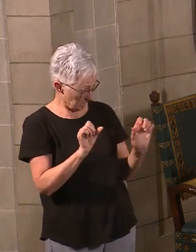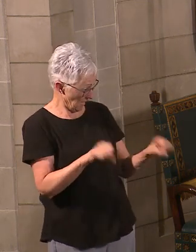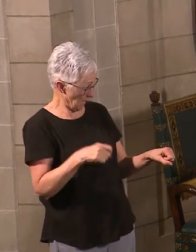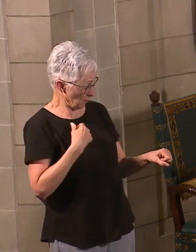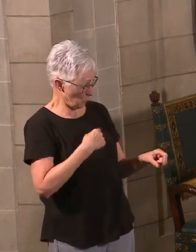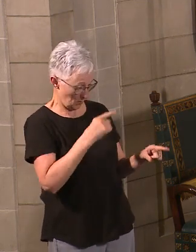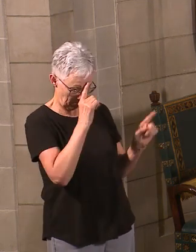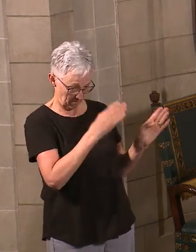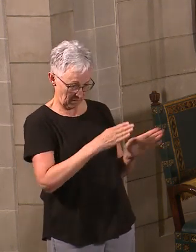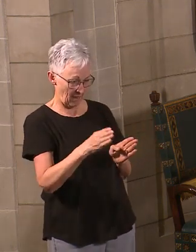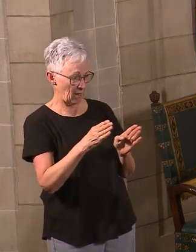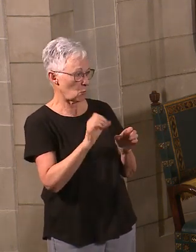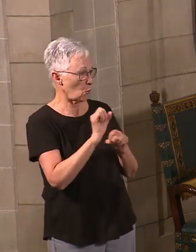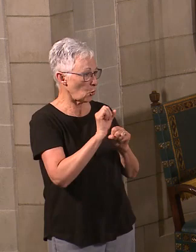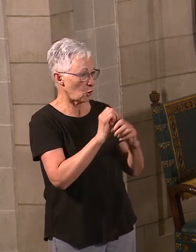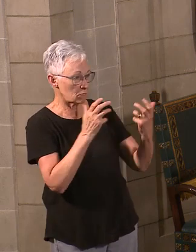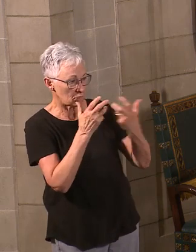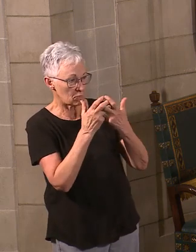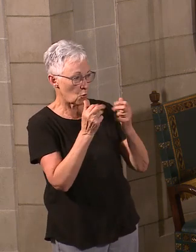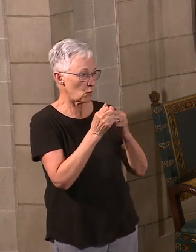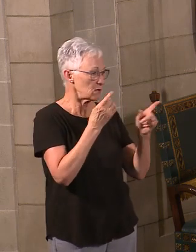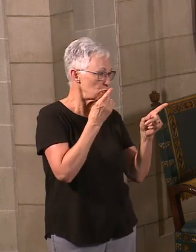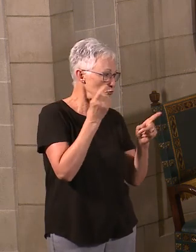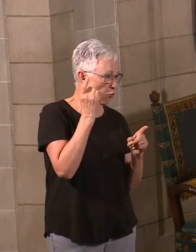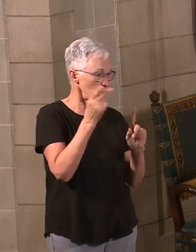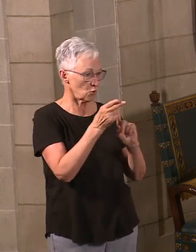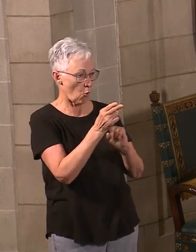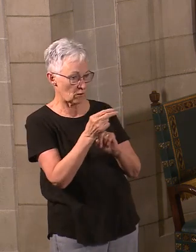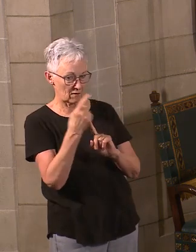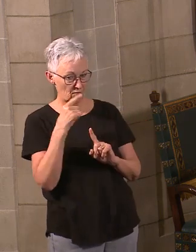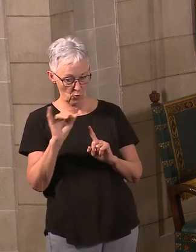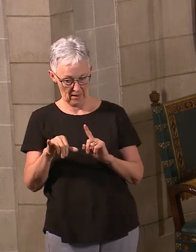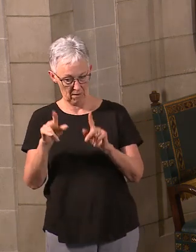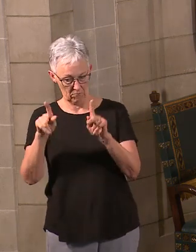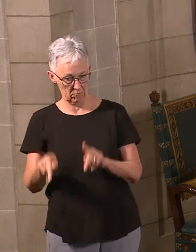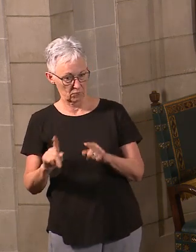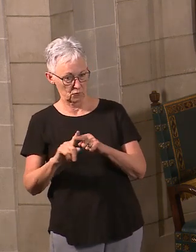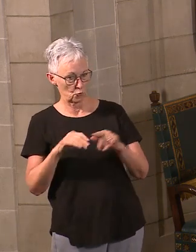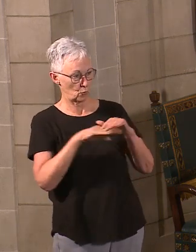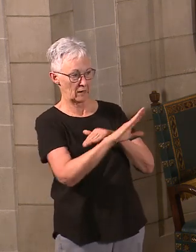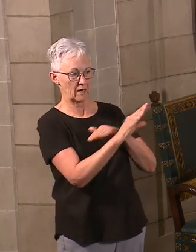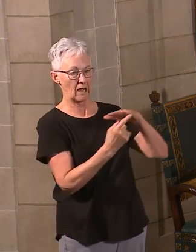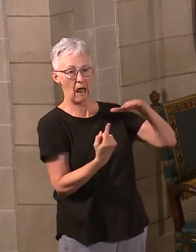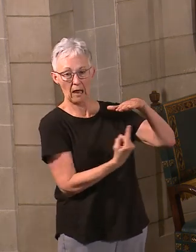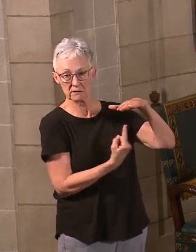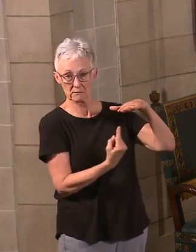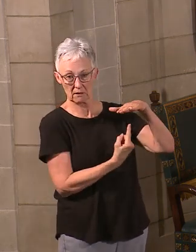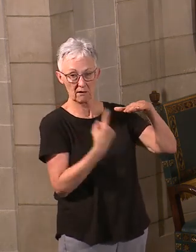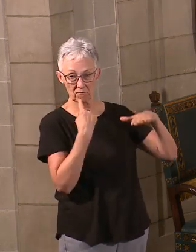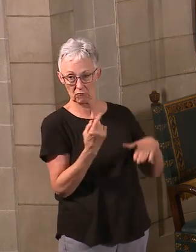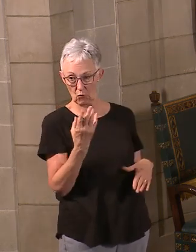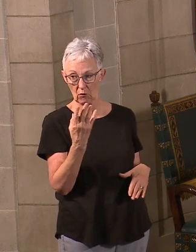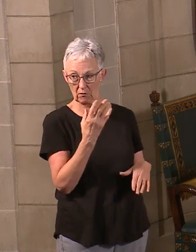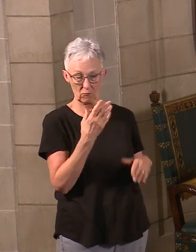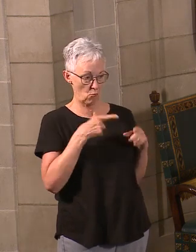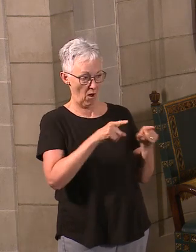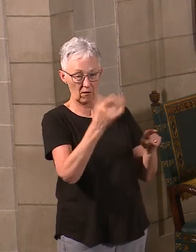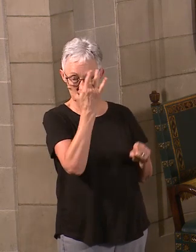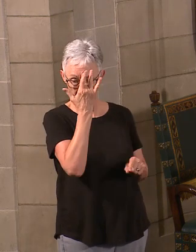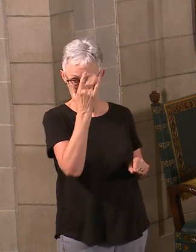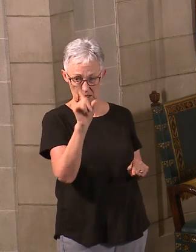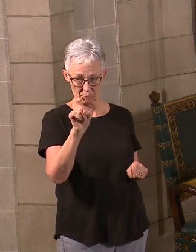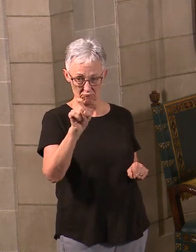through that process right now, so stay tuned. In the next few days, you'll probably see an announcement specifically with regard to that. This question